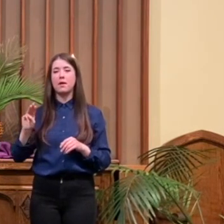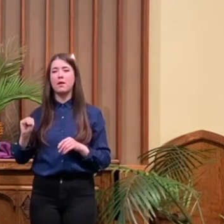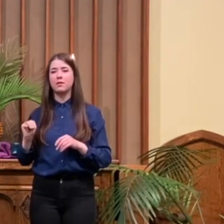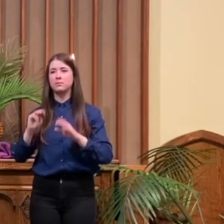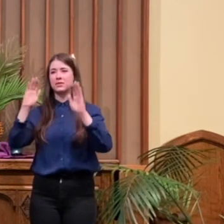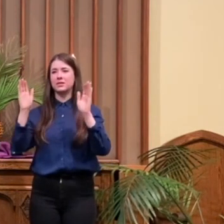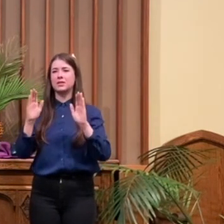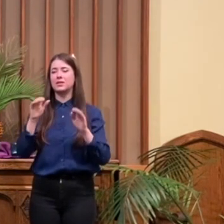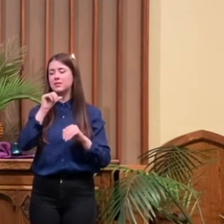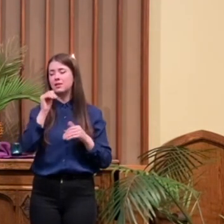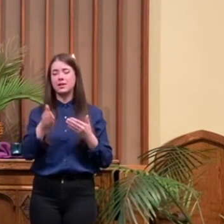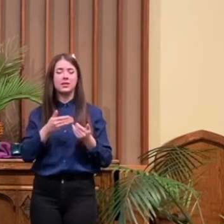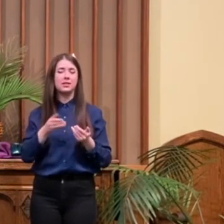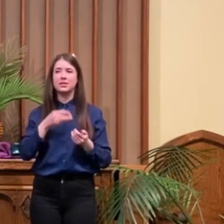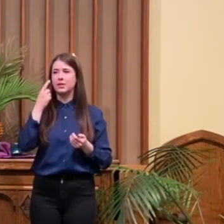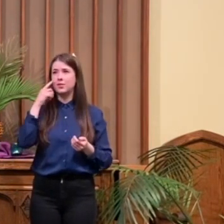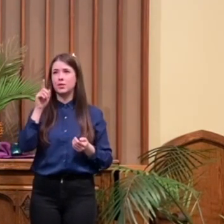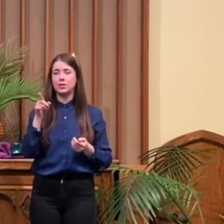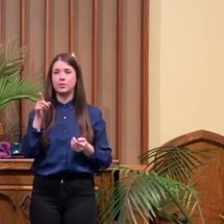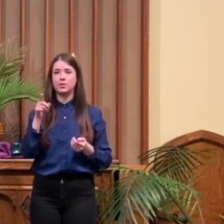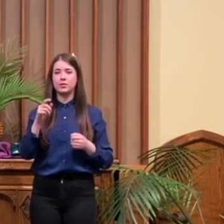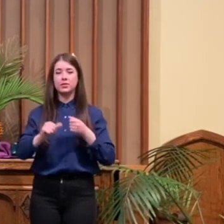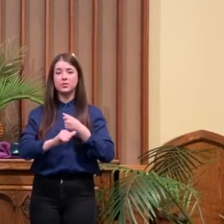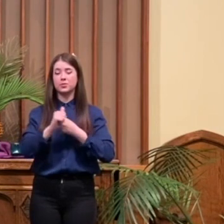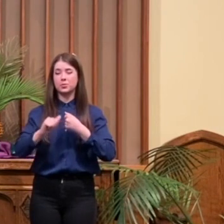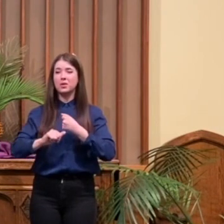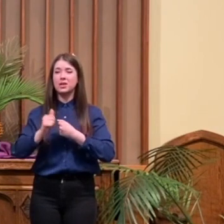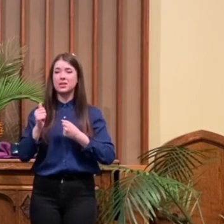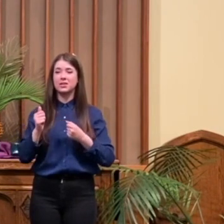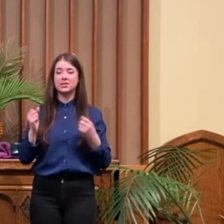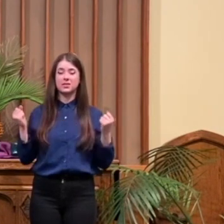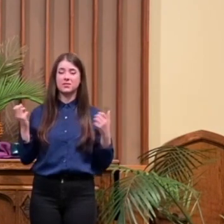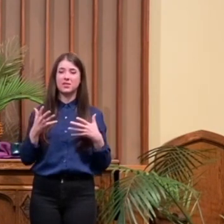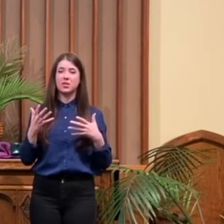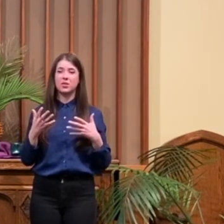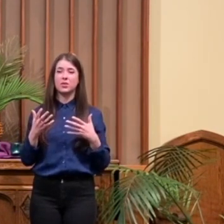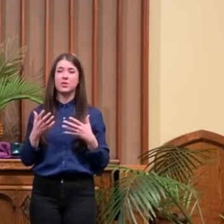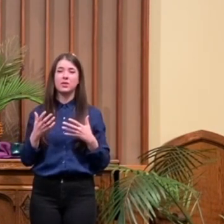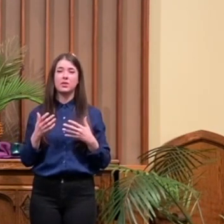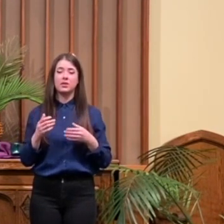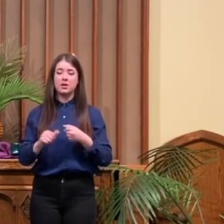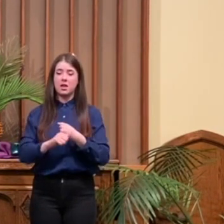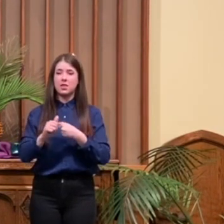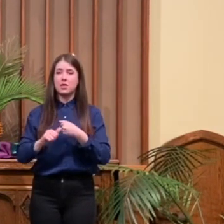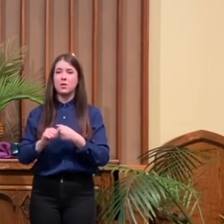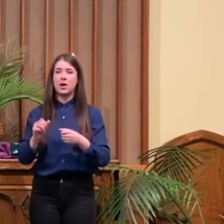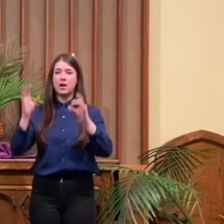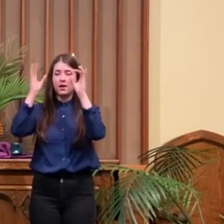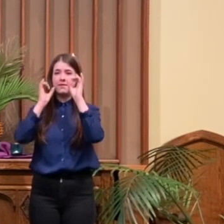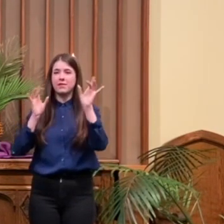you. There was risk, there was fear, there was the threat of violence.